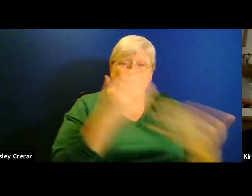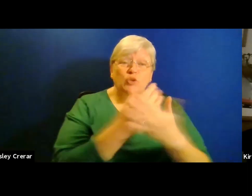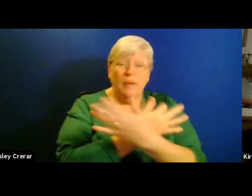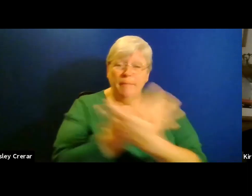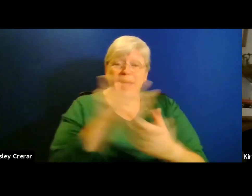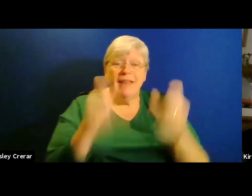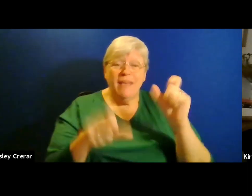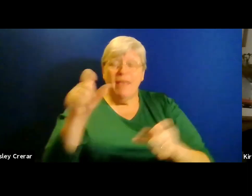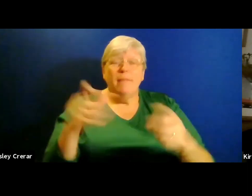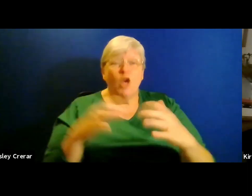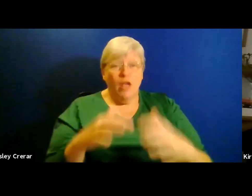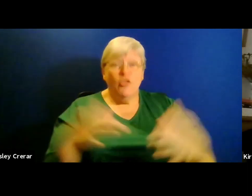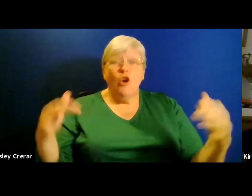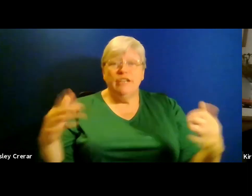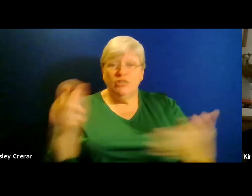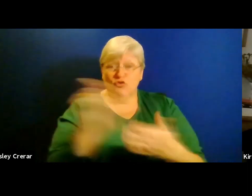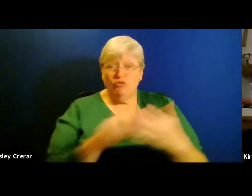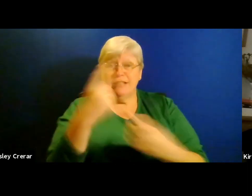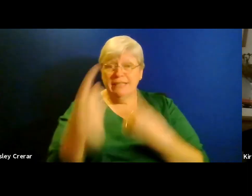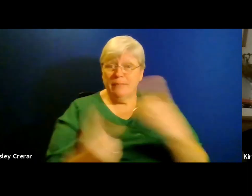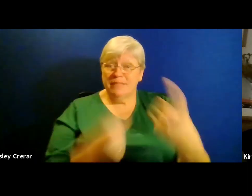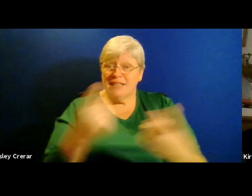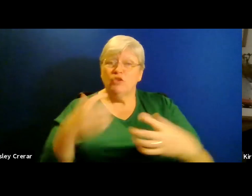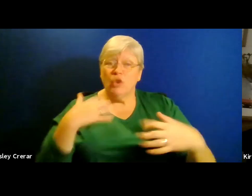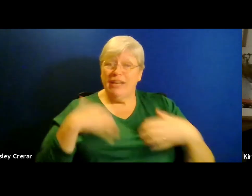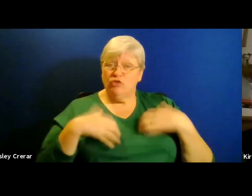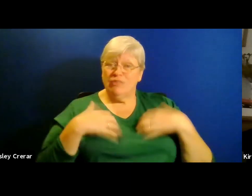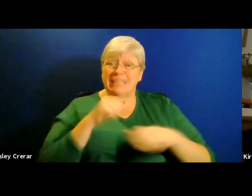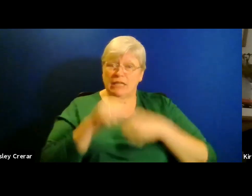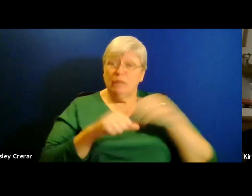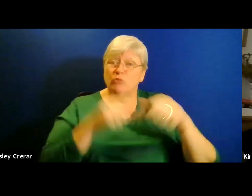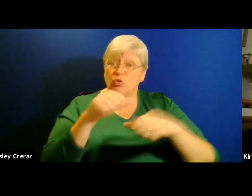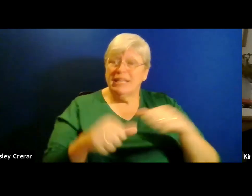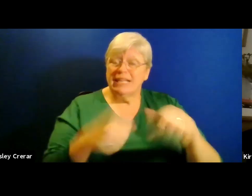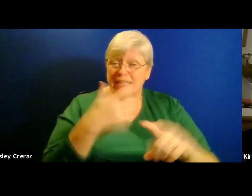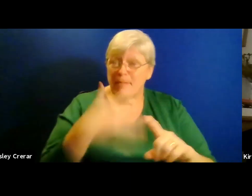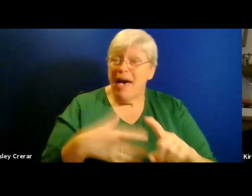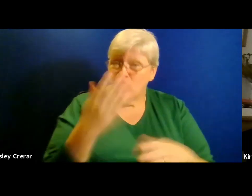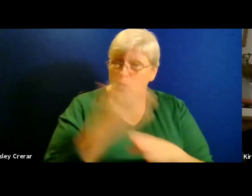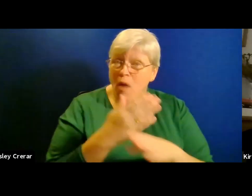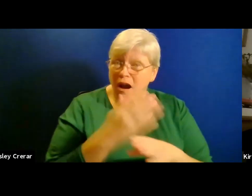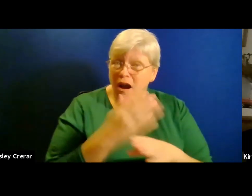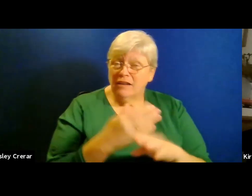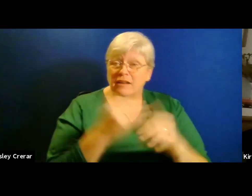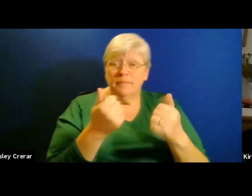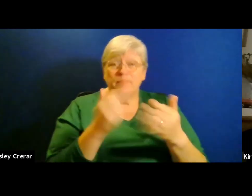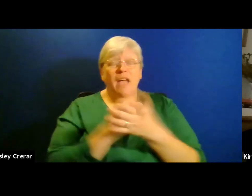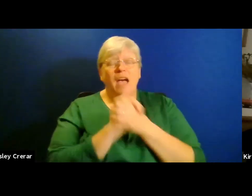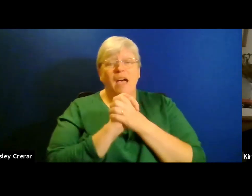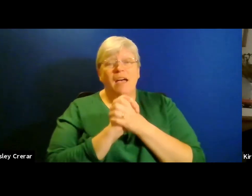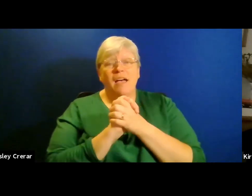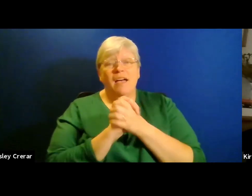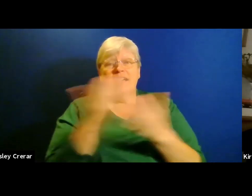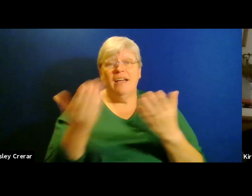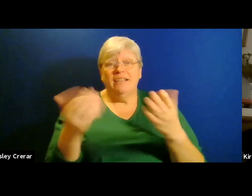audience who are writers themselves or interested in the process behind these pieces. I hopped in there, I wasn't